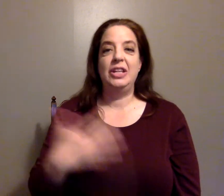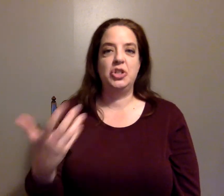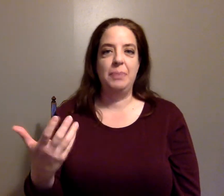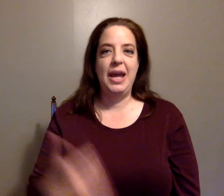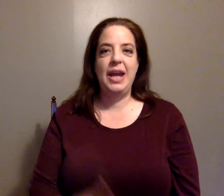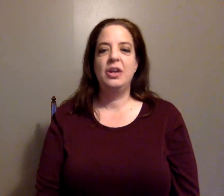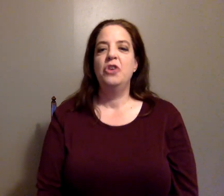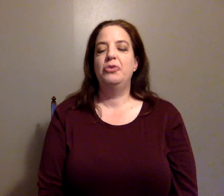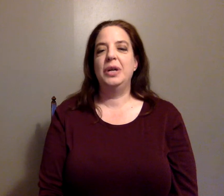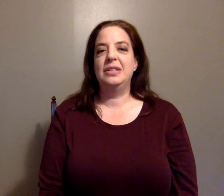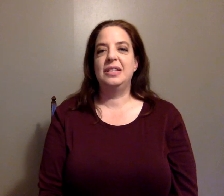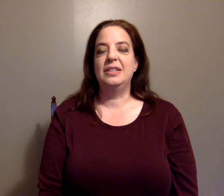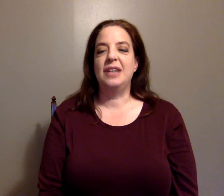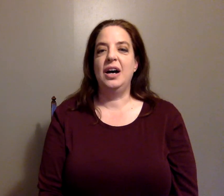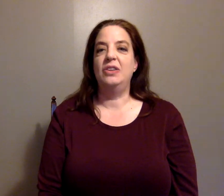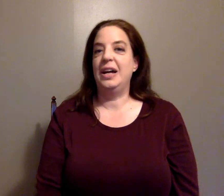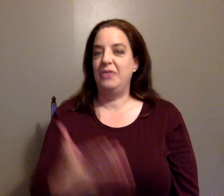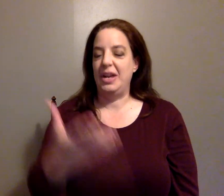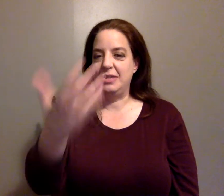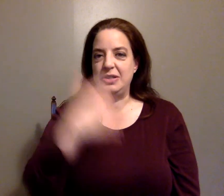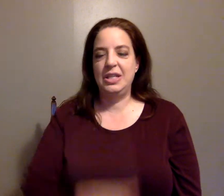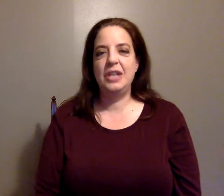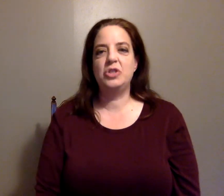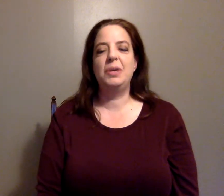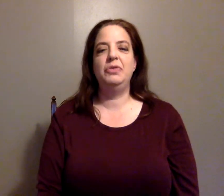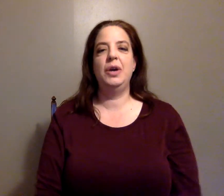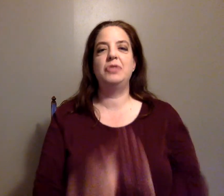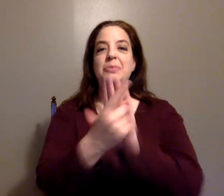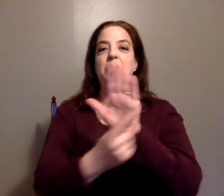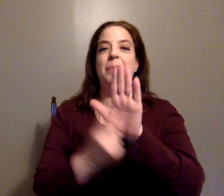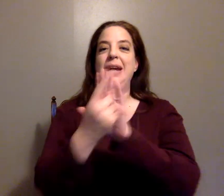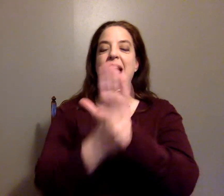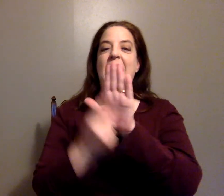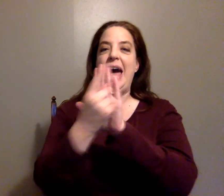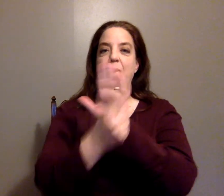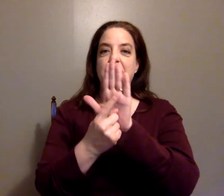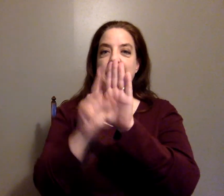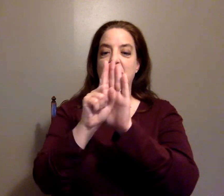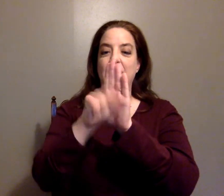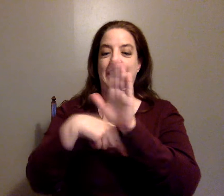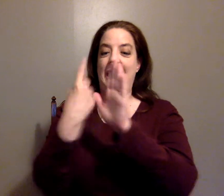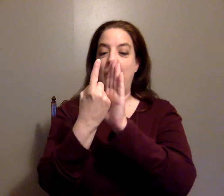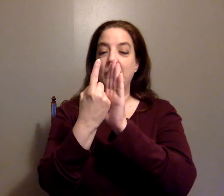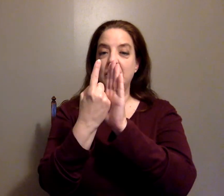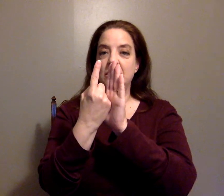you're paid. For instance, a lot of, as teenagers, many of you have jobs that are paid hourly. So like hour,